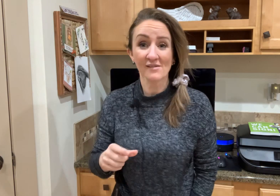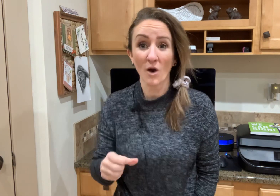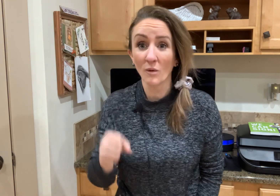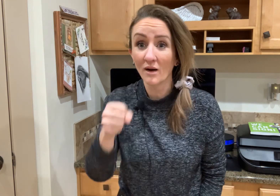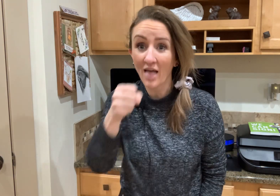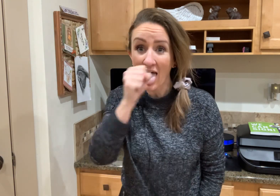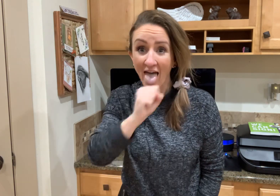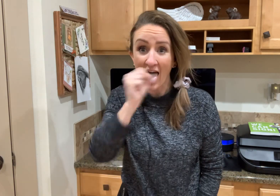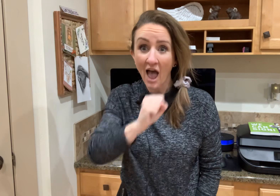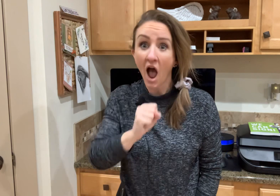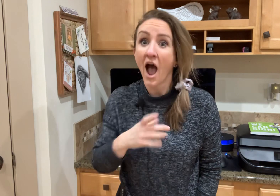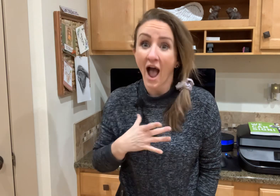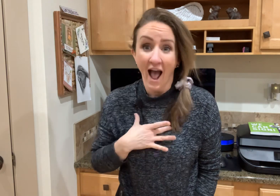So,